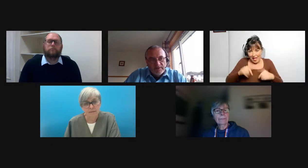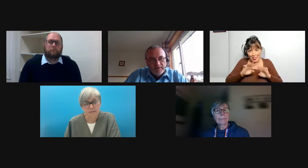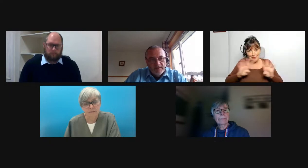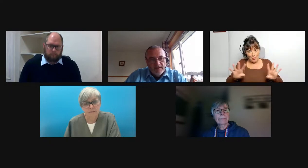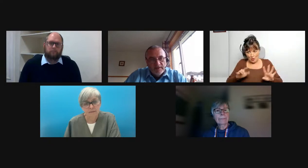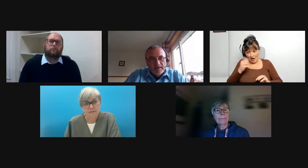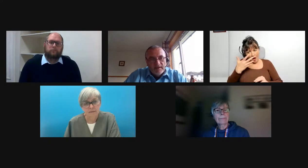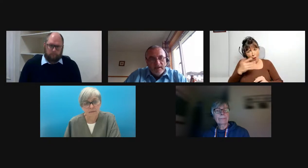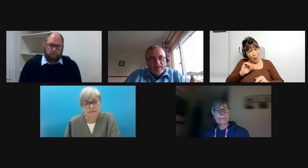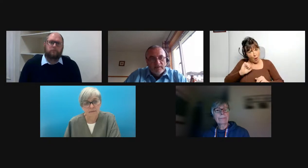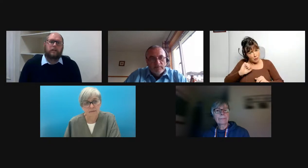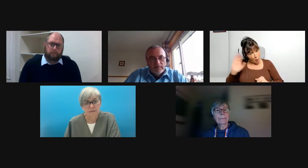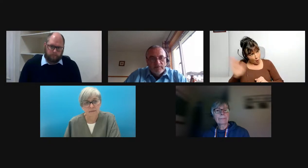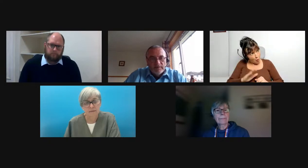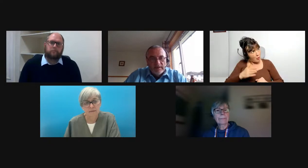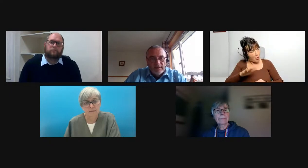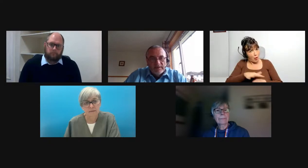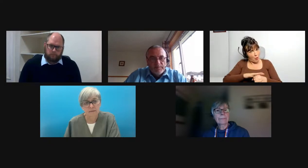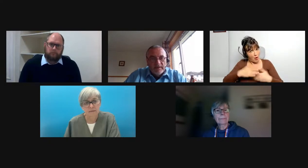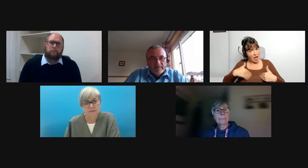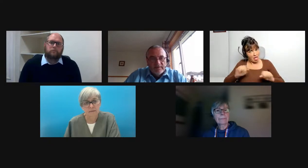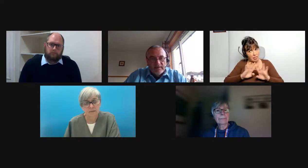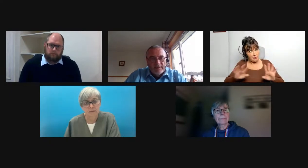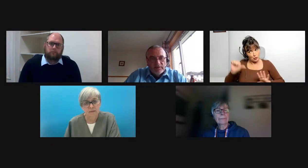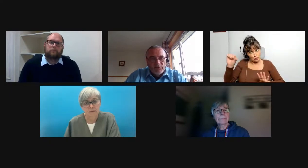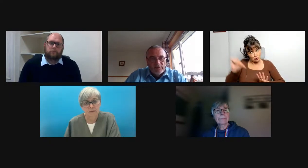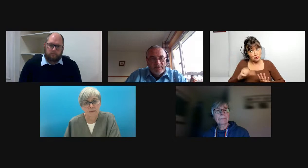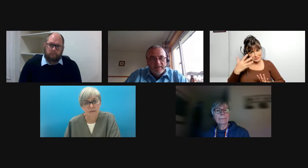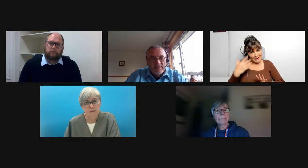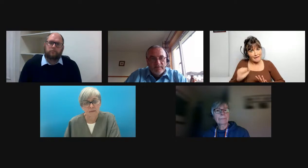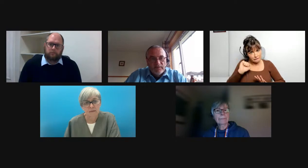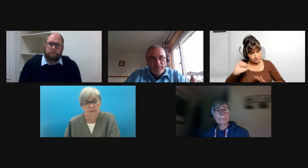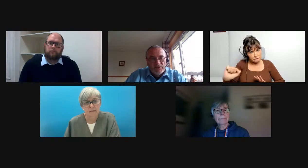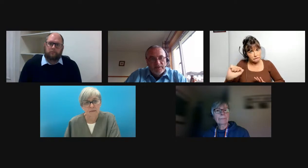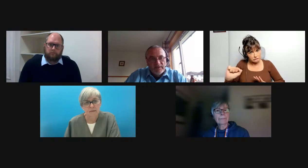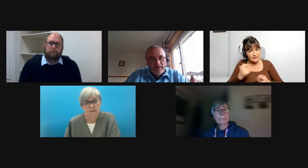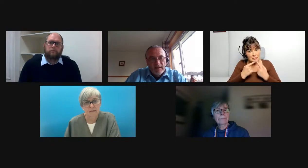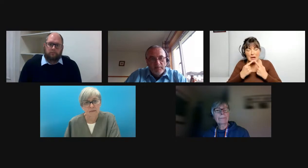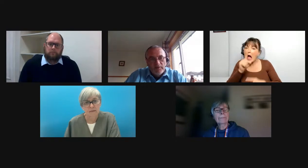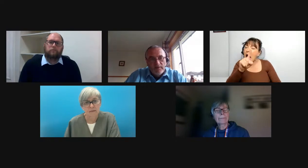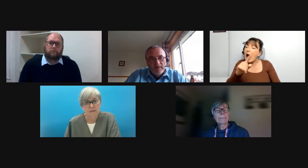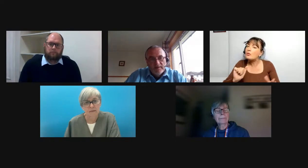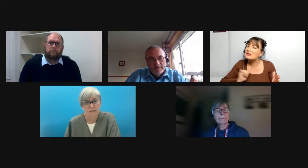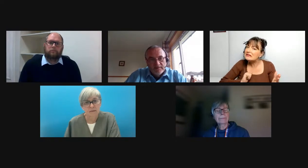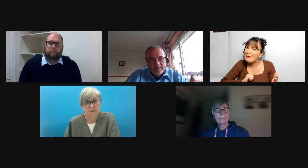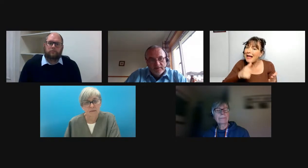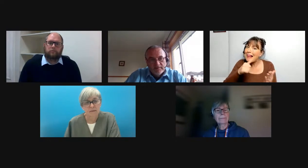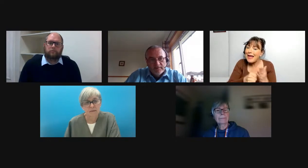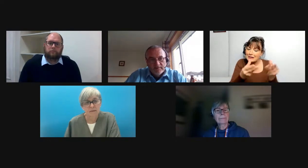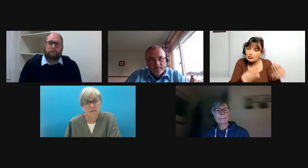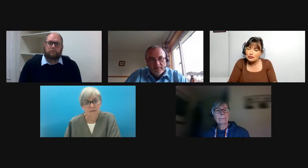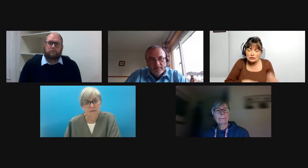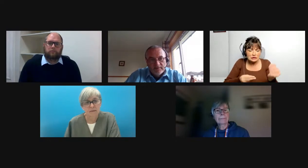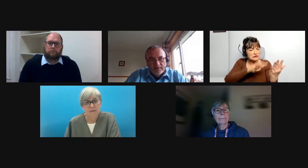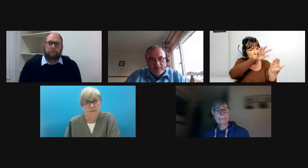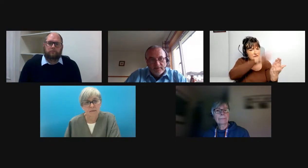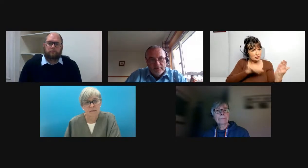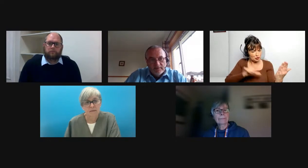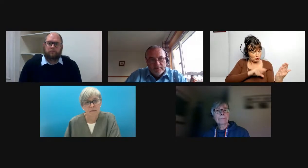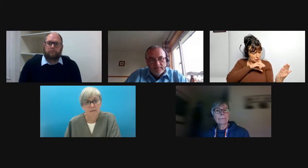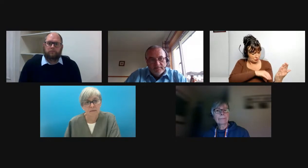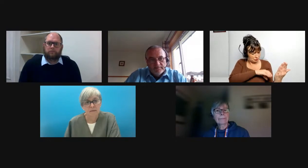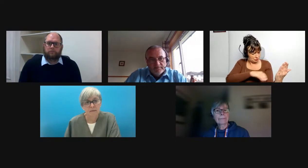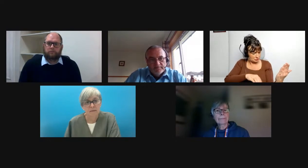boards, and I would expect that the letter should contain information about that.